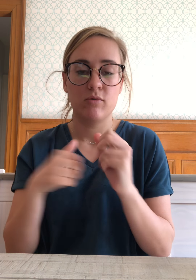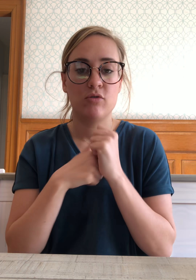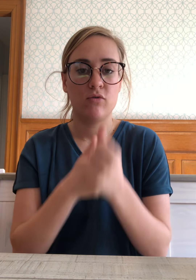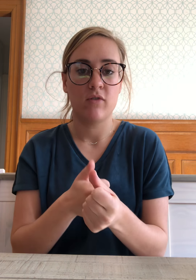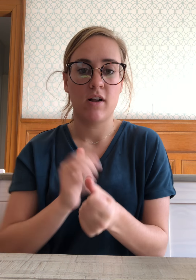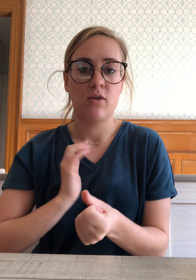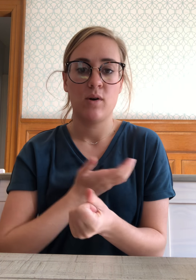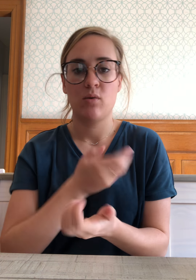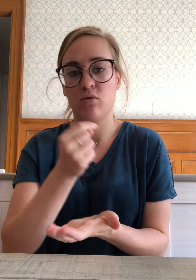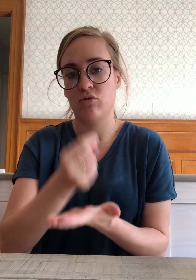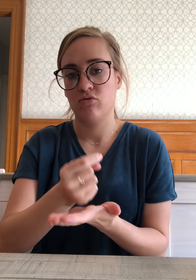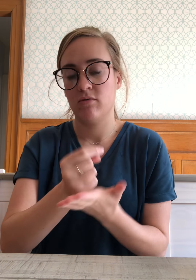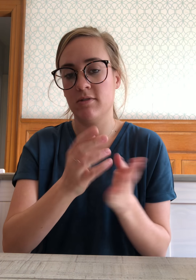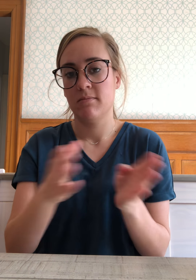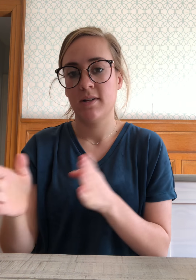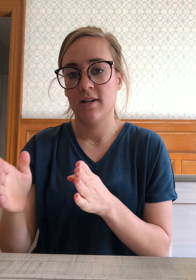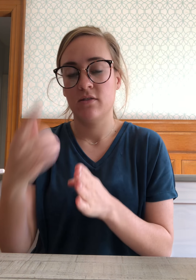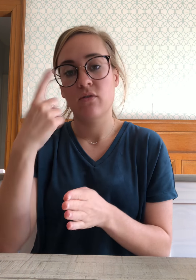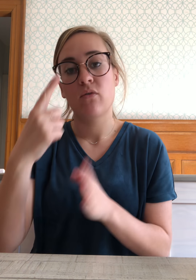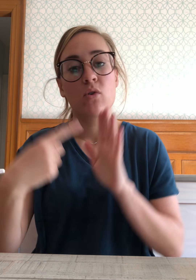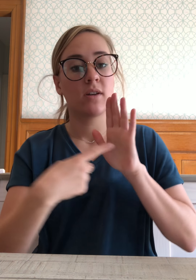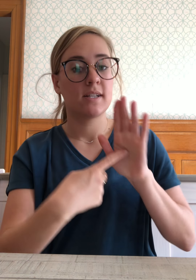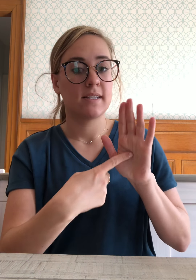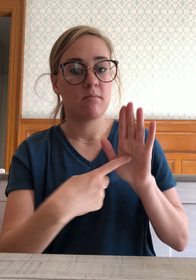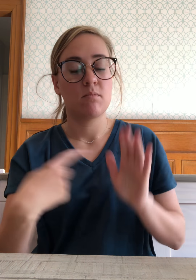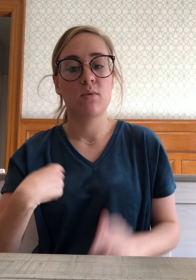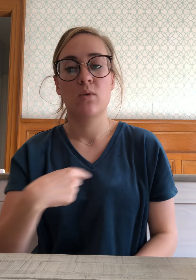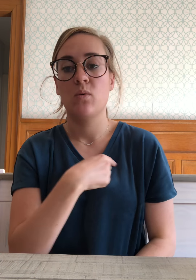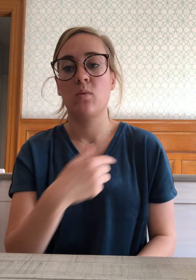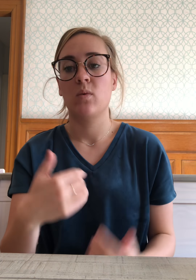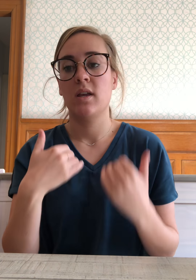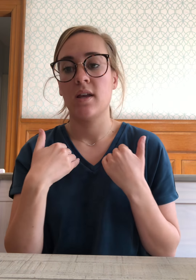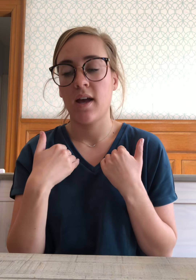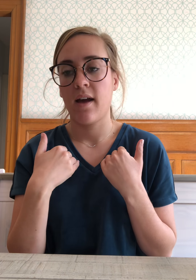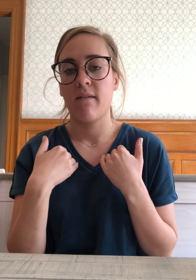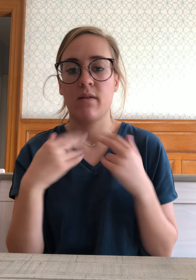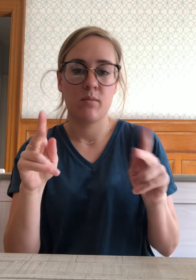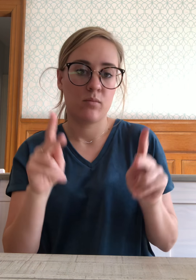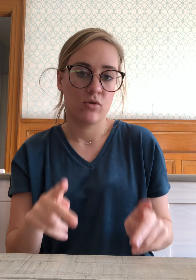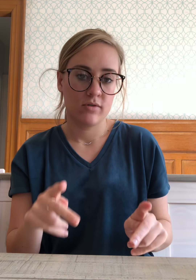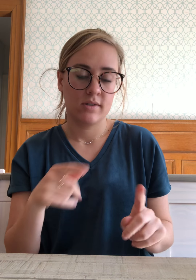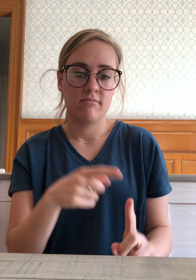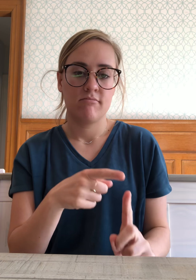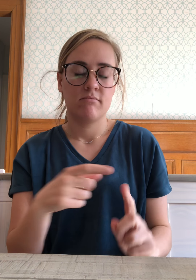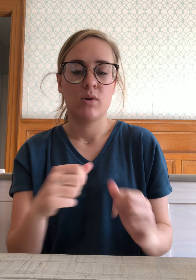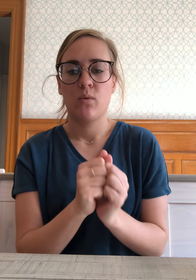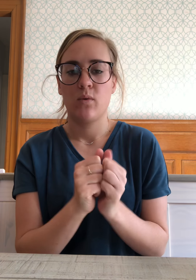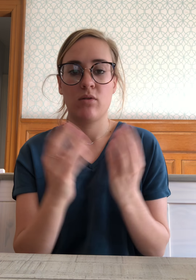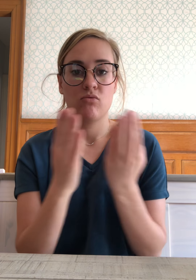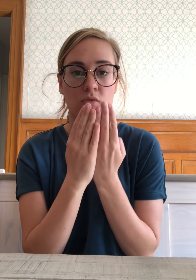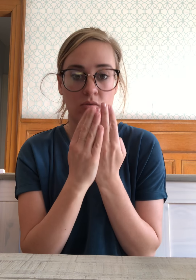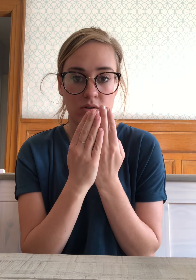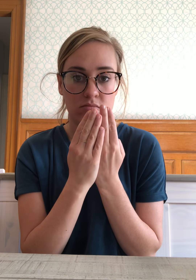an example, we have an individual with crowded teeth